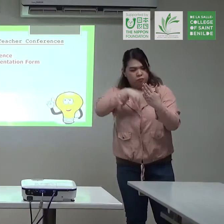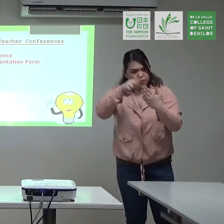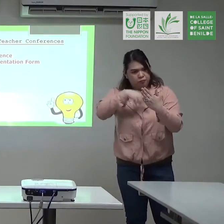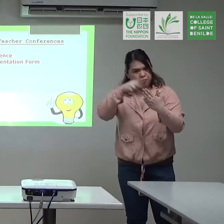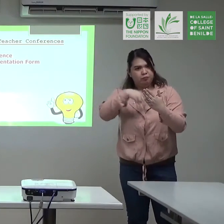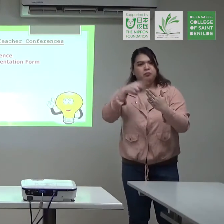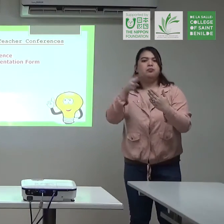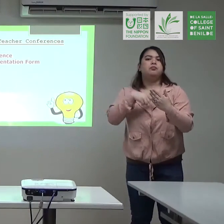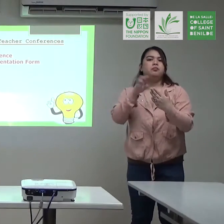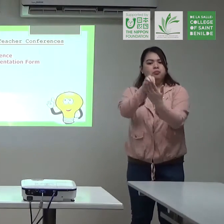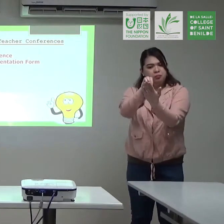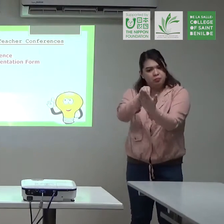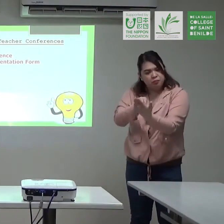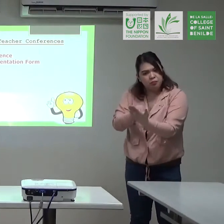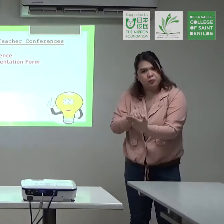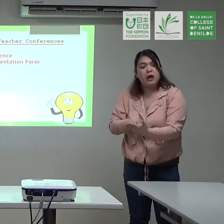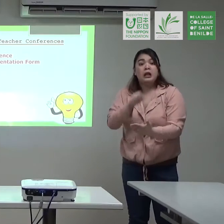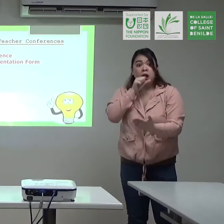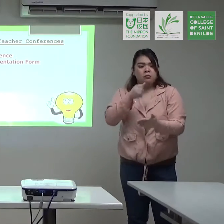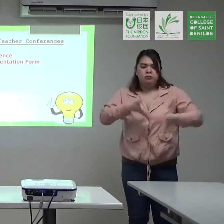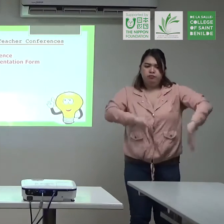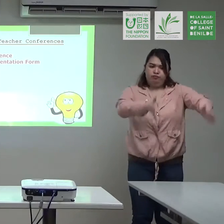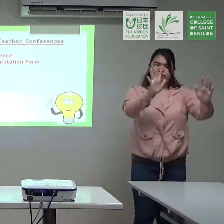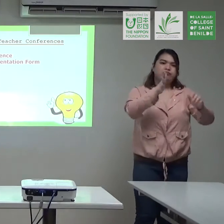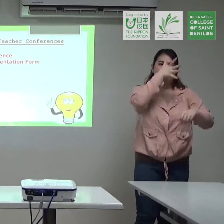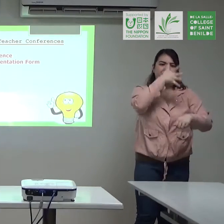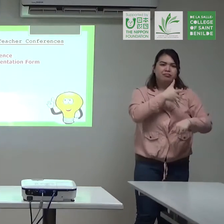Don't just let the parents live without